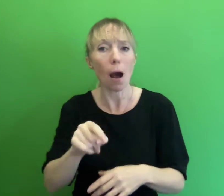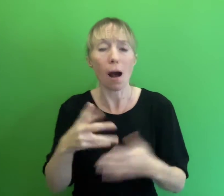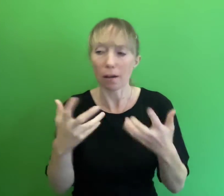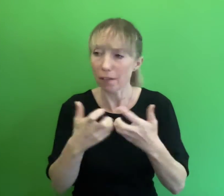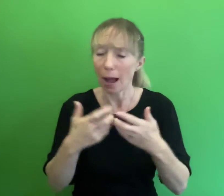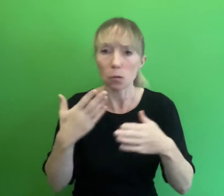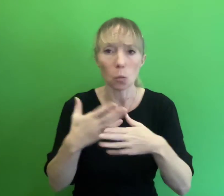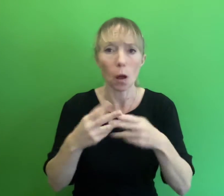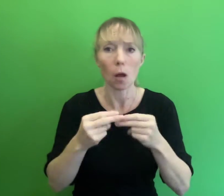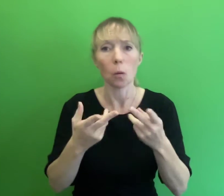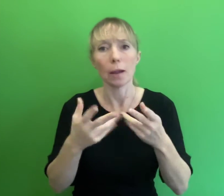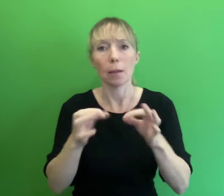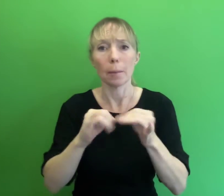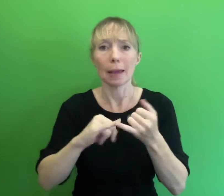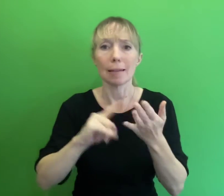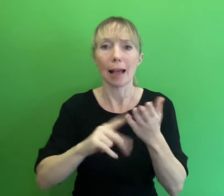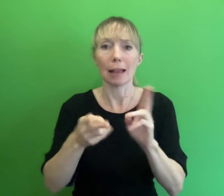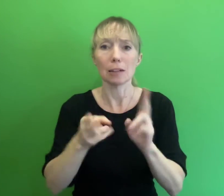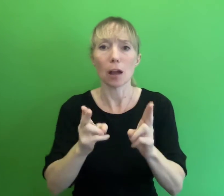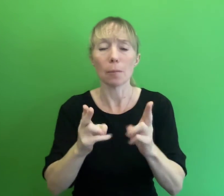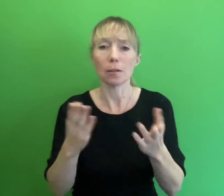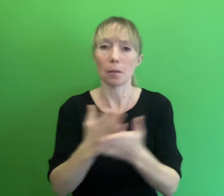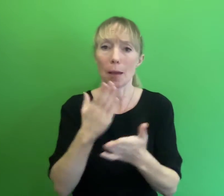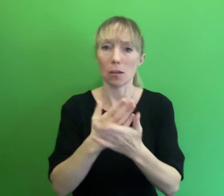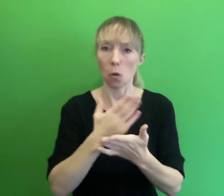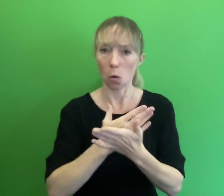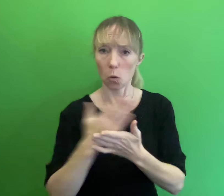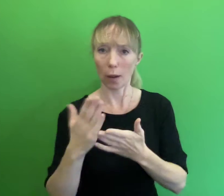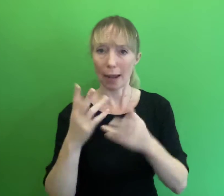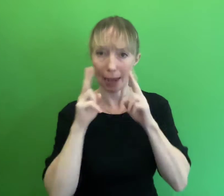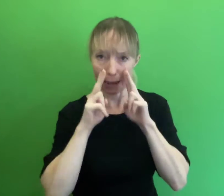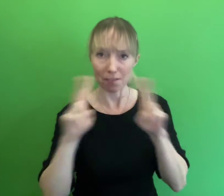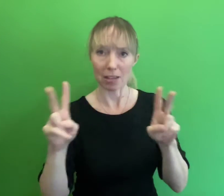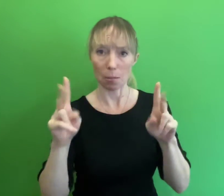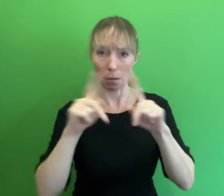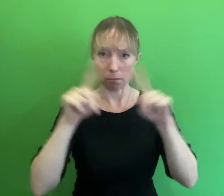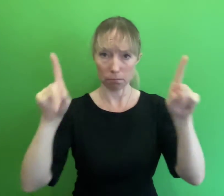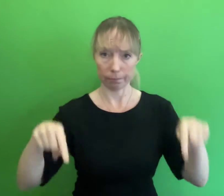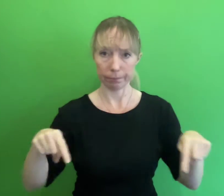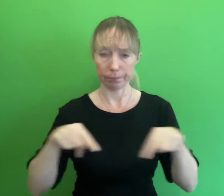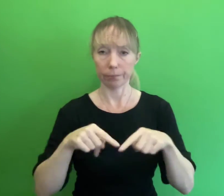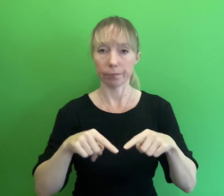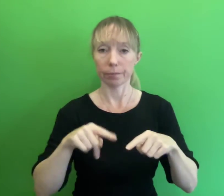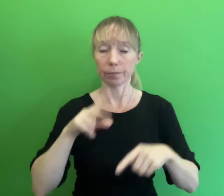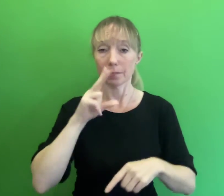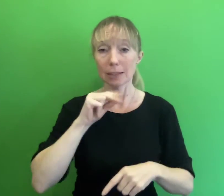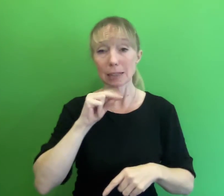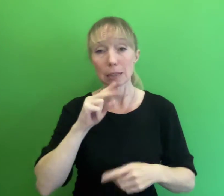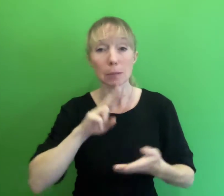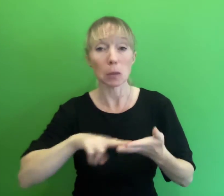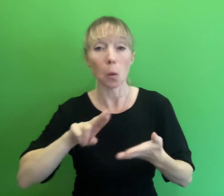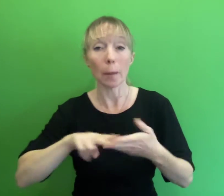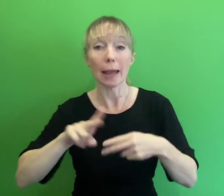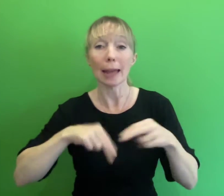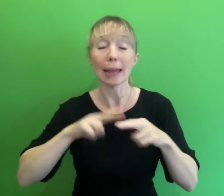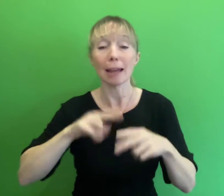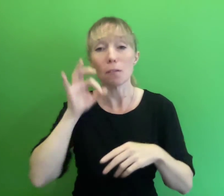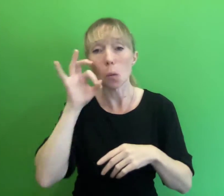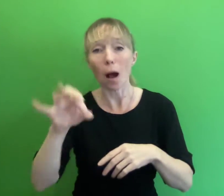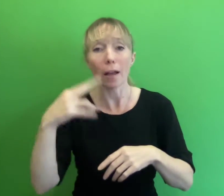are clearly visible in your camera. Speak clearly and normally. If you're asking a deaf participant something, speak to